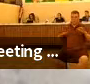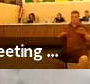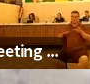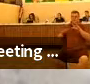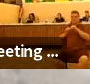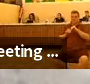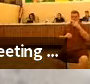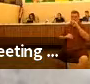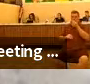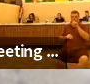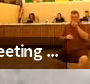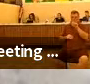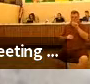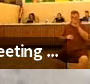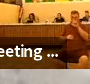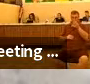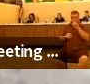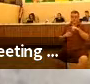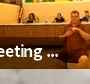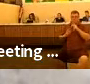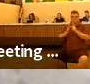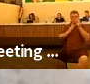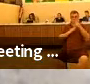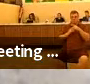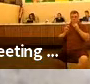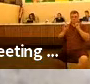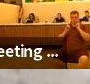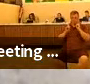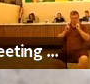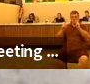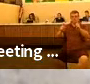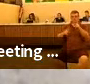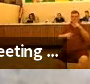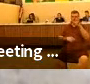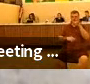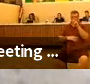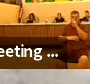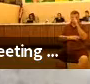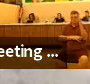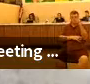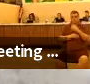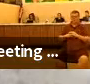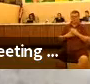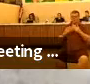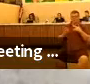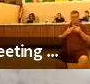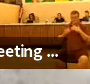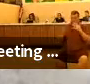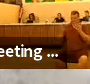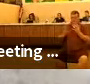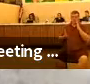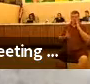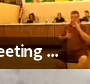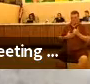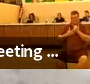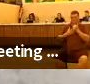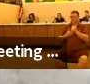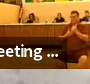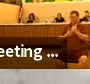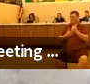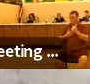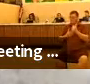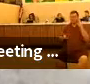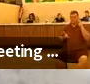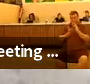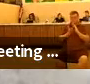Acres. We put vegetation on each side of a trail, pine trees, arborvitaes, whatever you want, and it would help that.